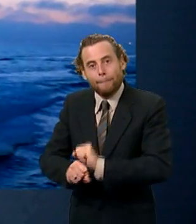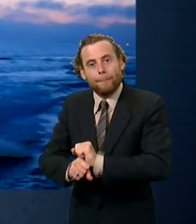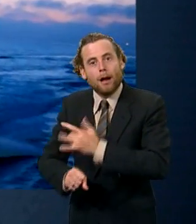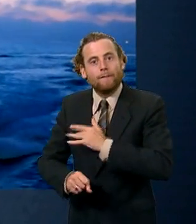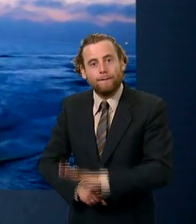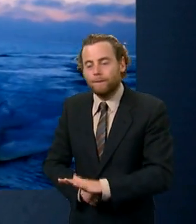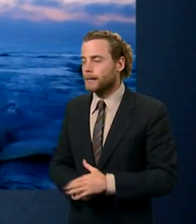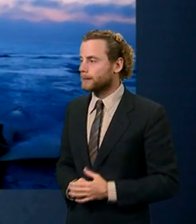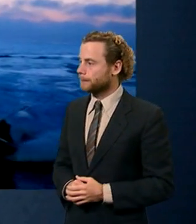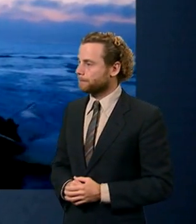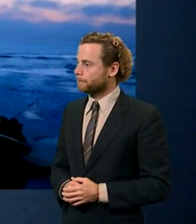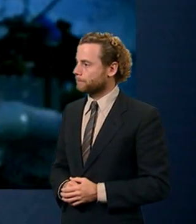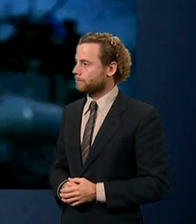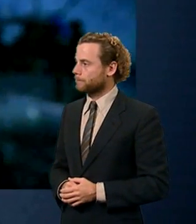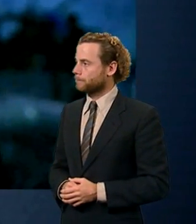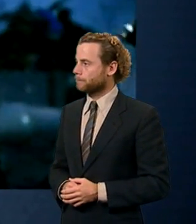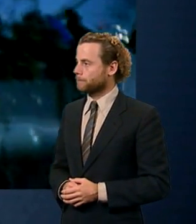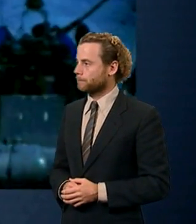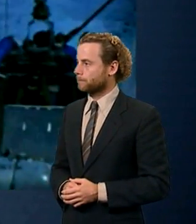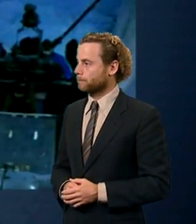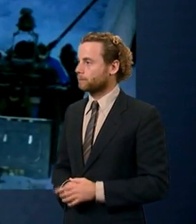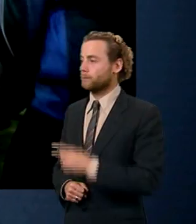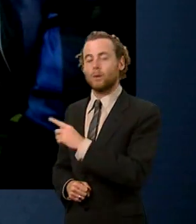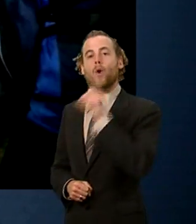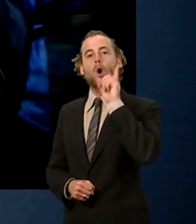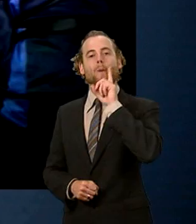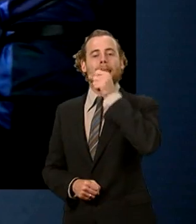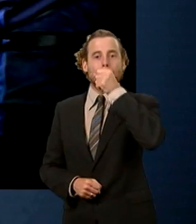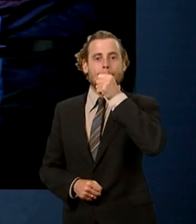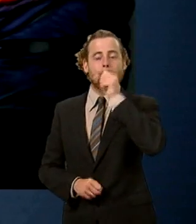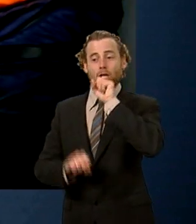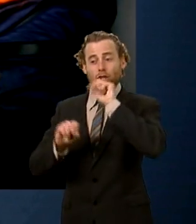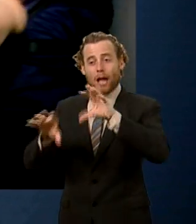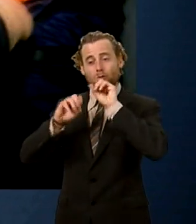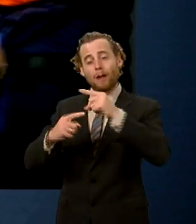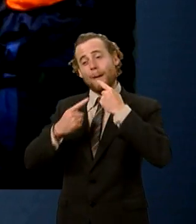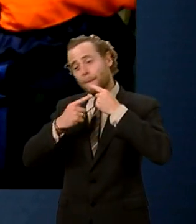Lubna Marsowa appealed to the Israelis over the tannoy. We are